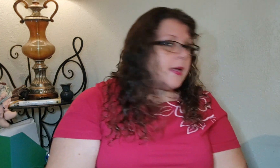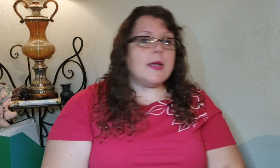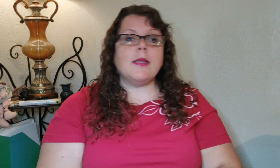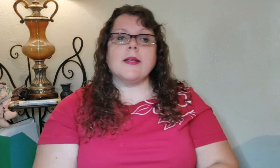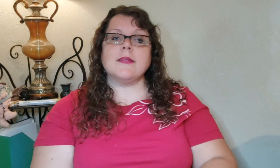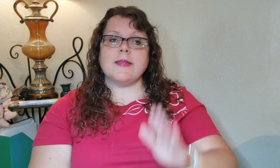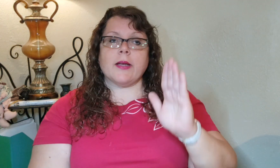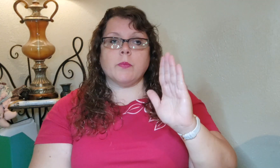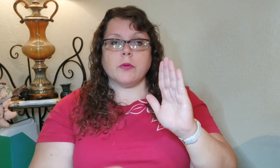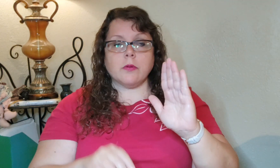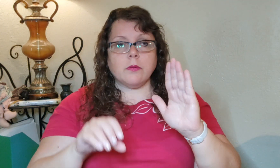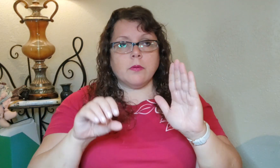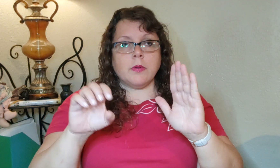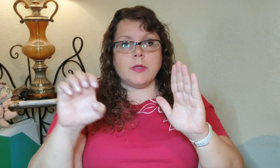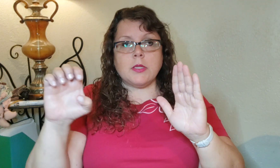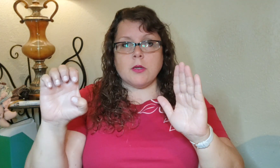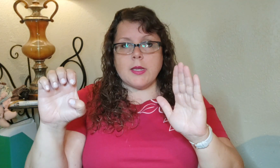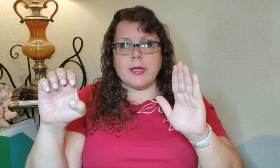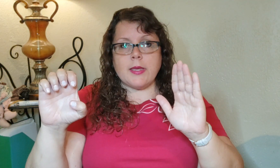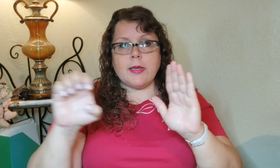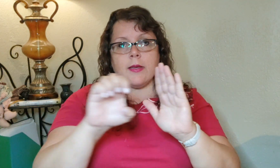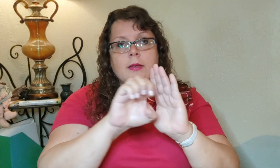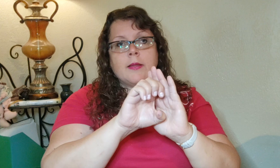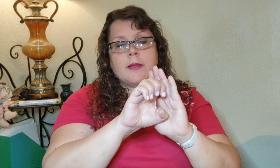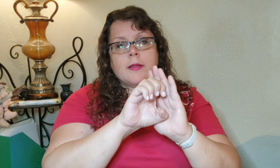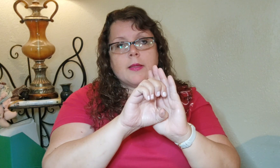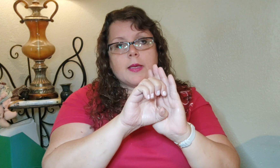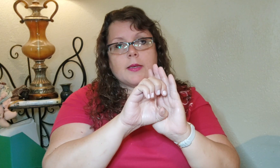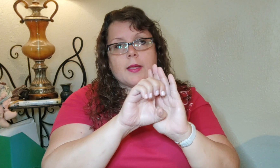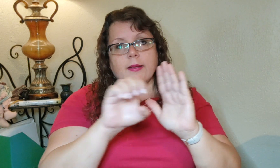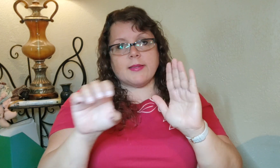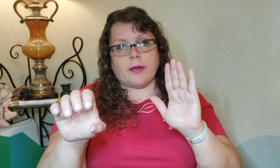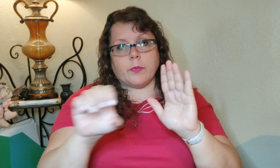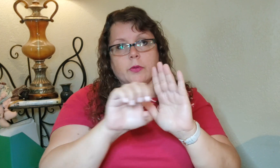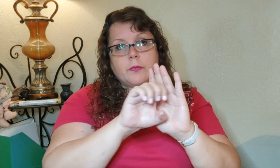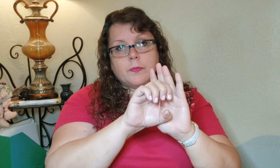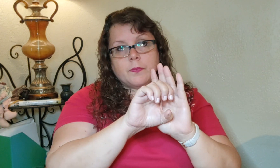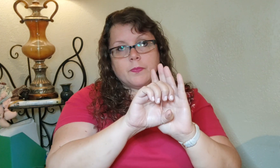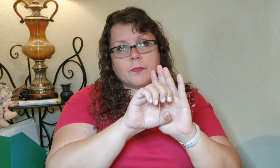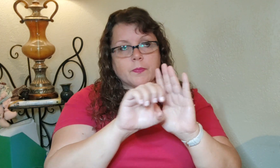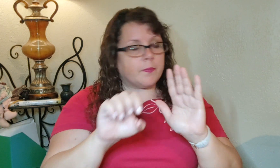In example, your E in example.